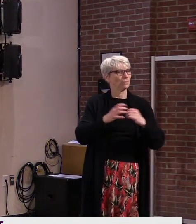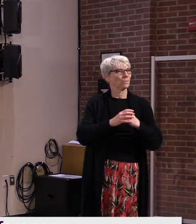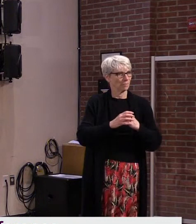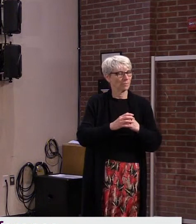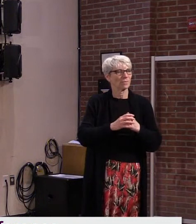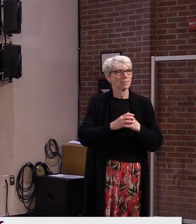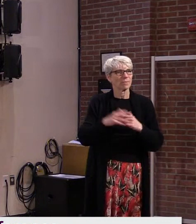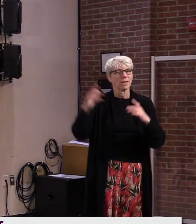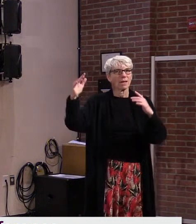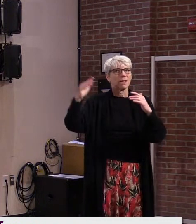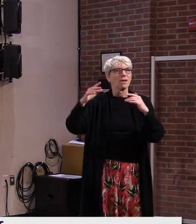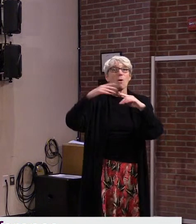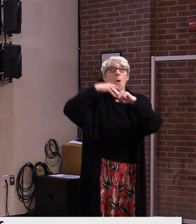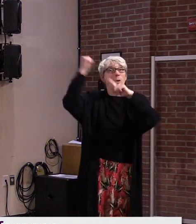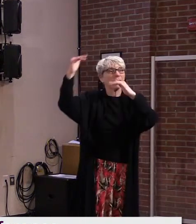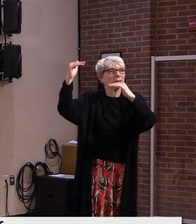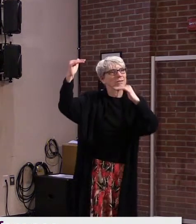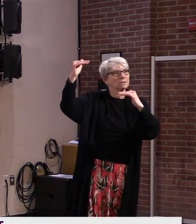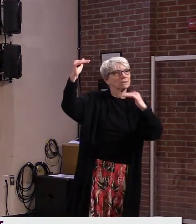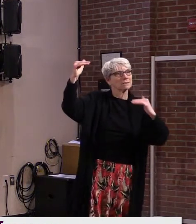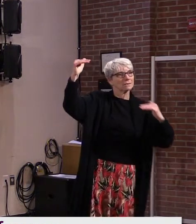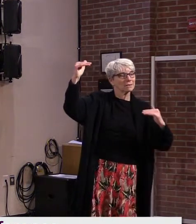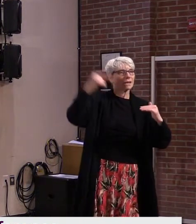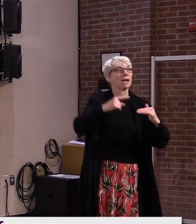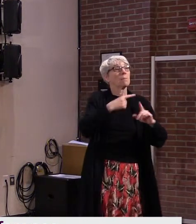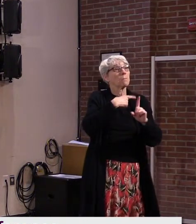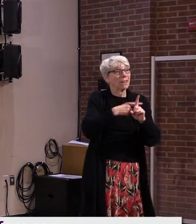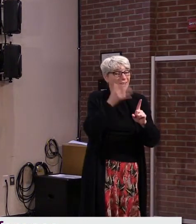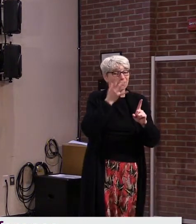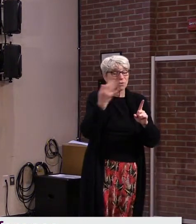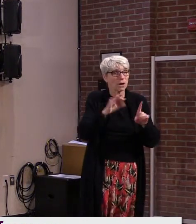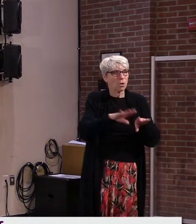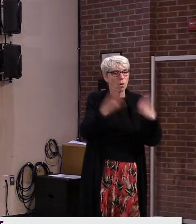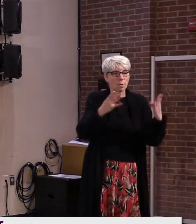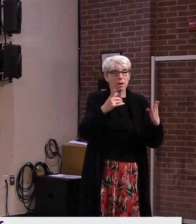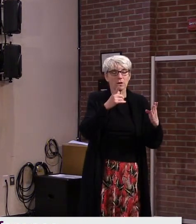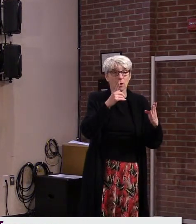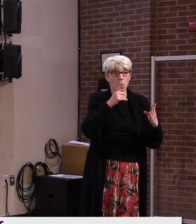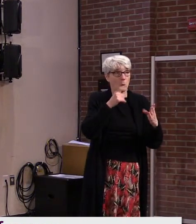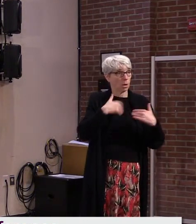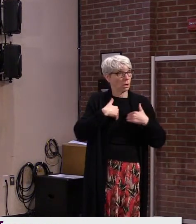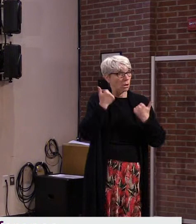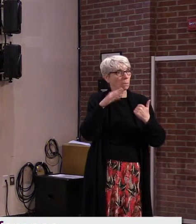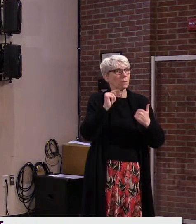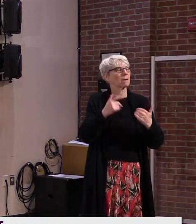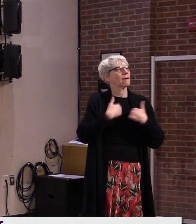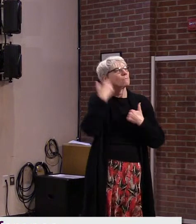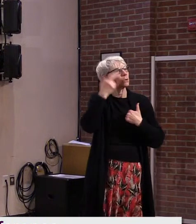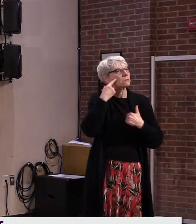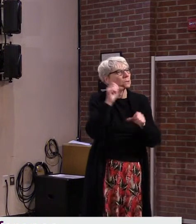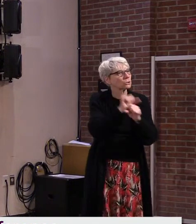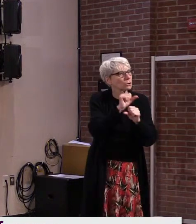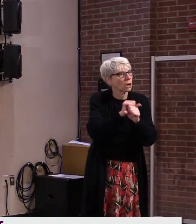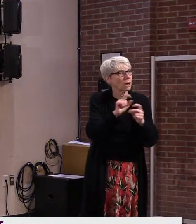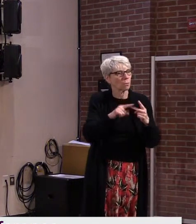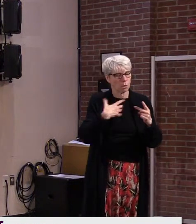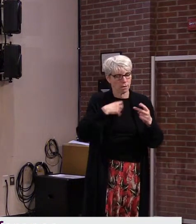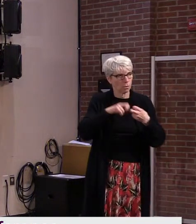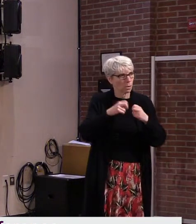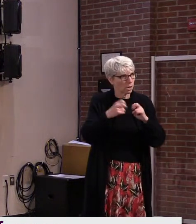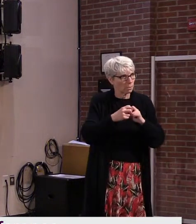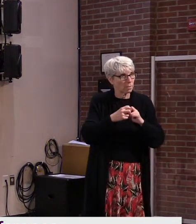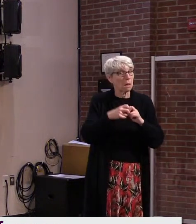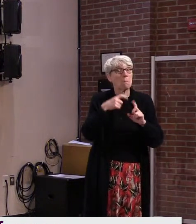in terms of underlying conditions and professions, as well as those 65 and above, which